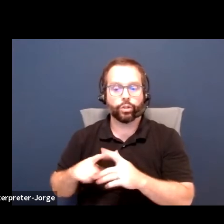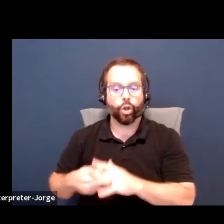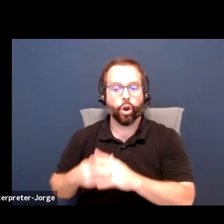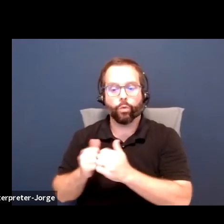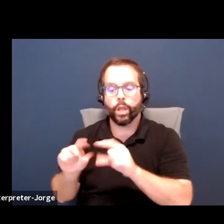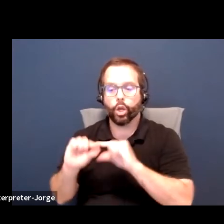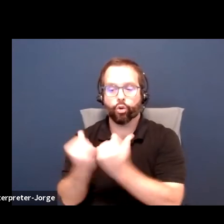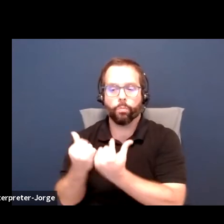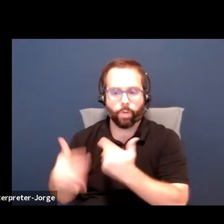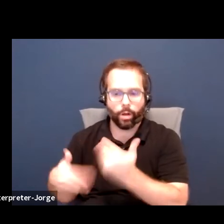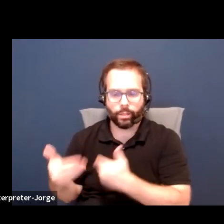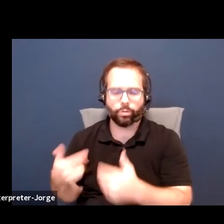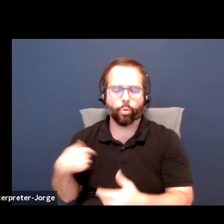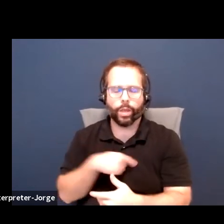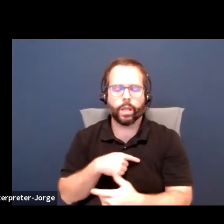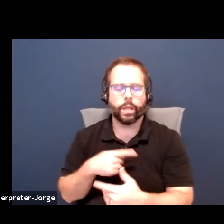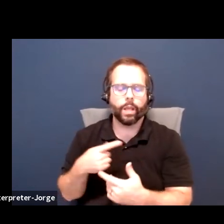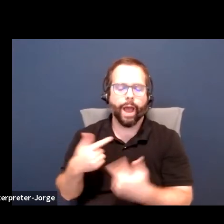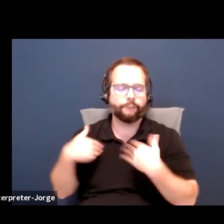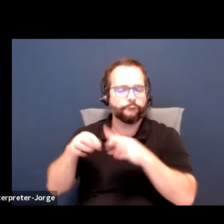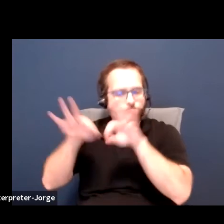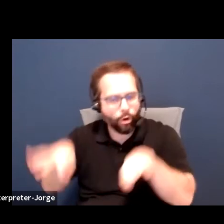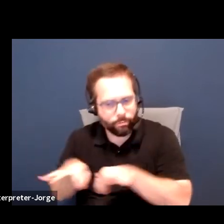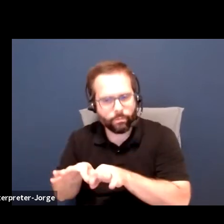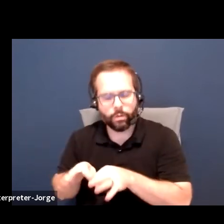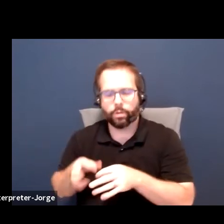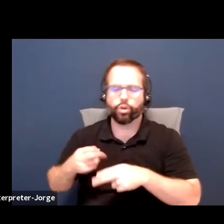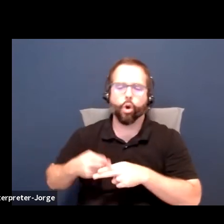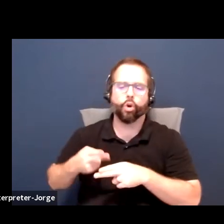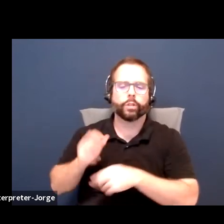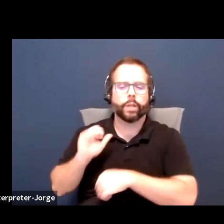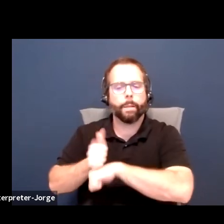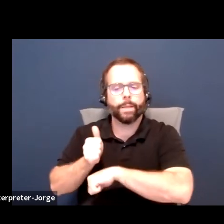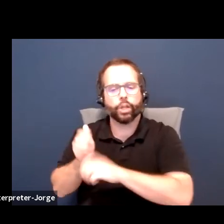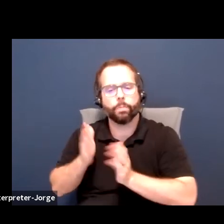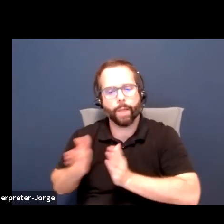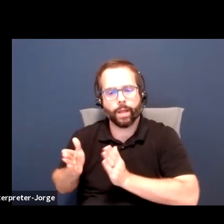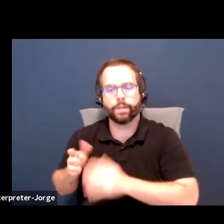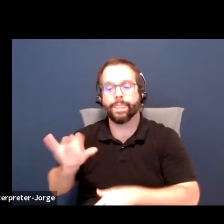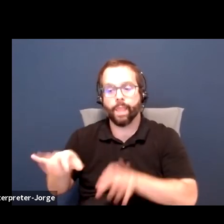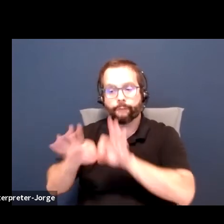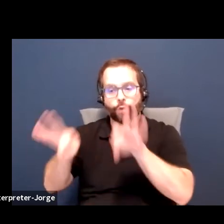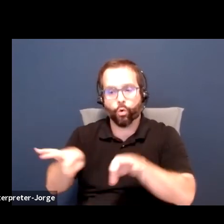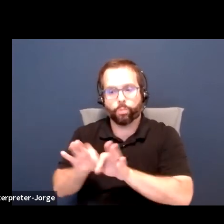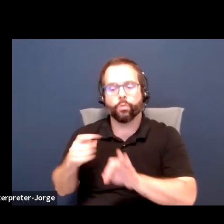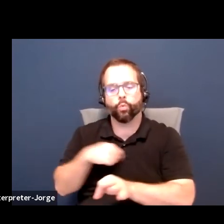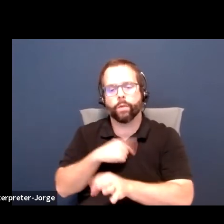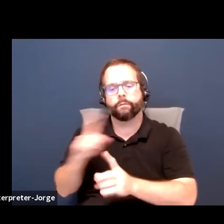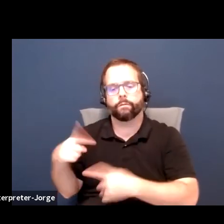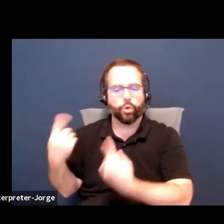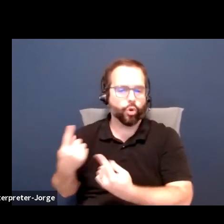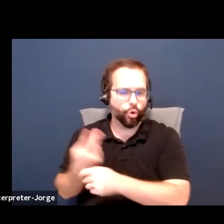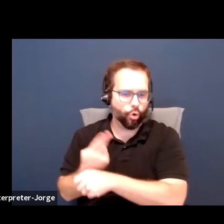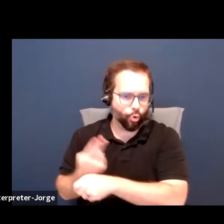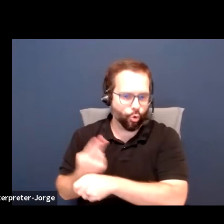an implementation plan that we have been using for quite a while now, which just outlines